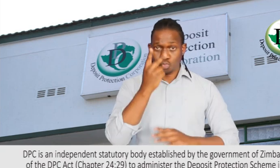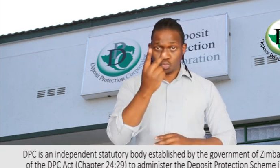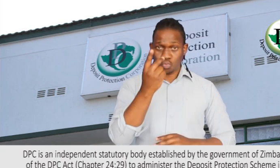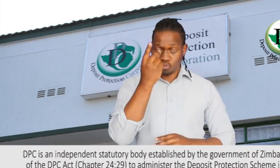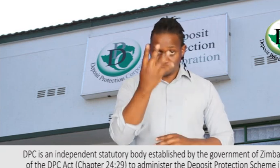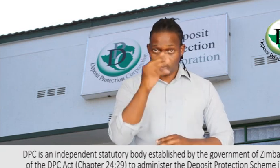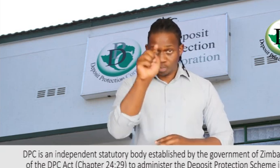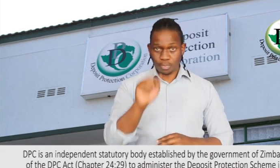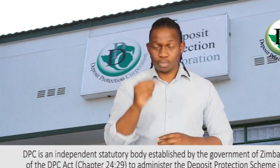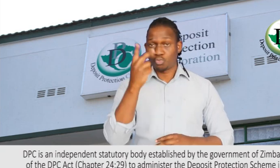Zimbabwe.